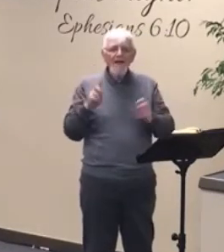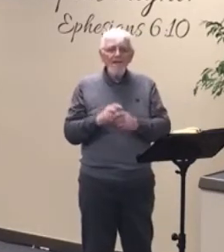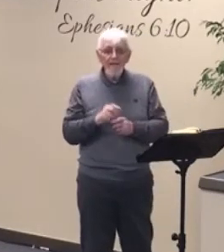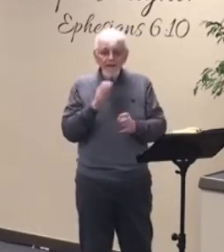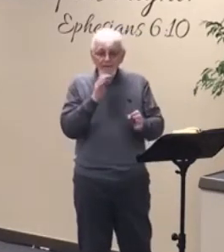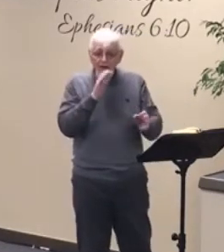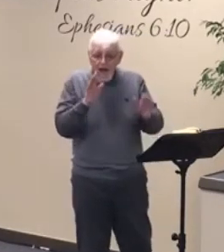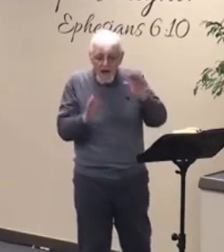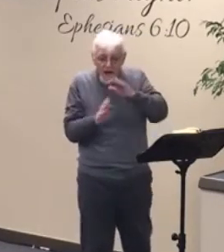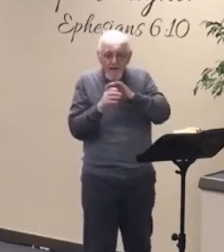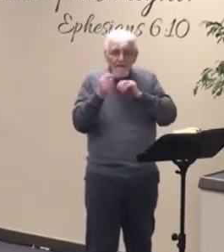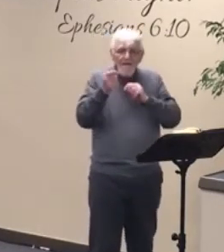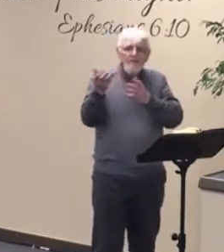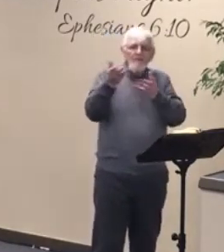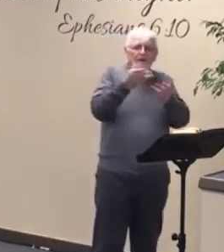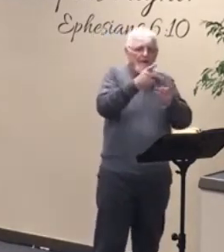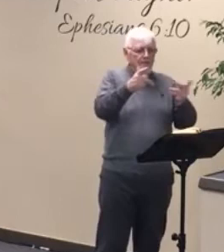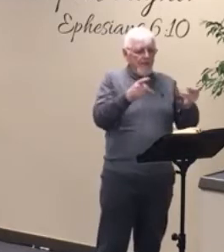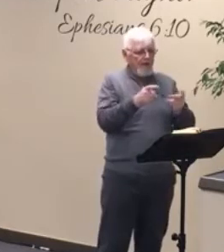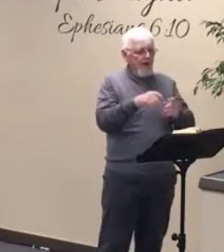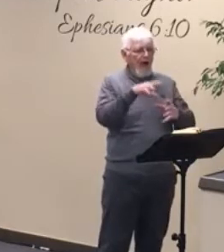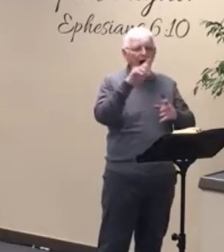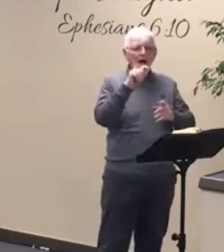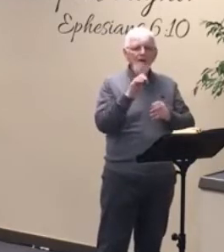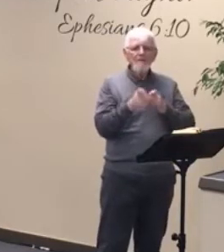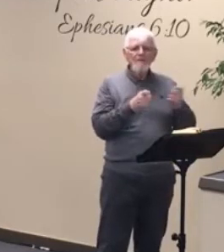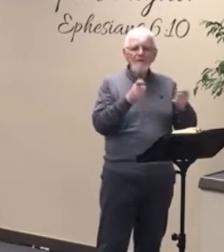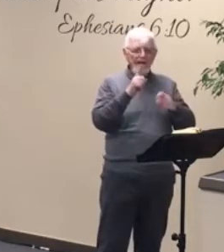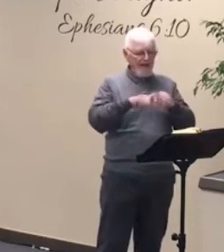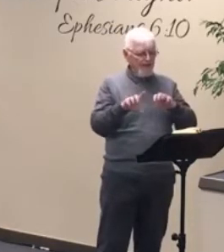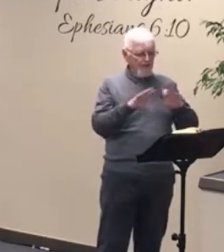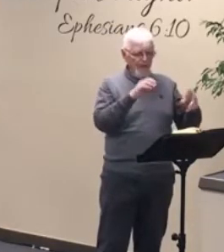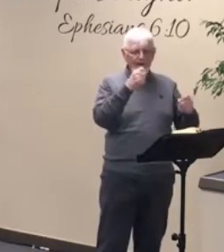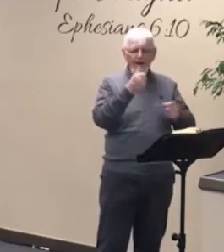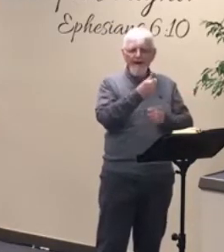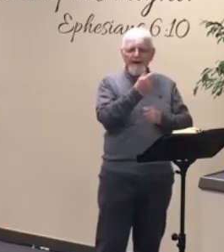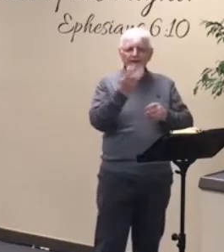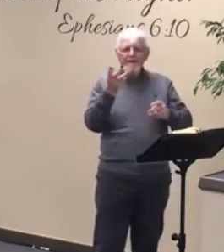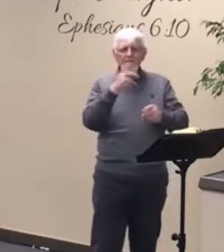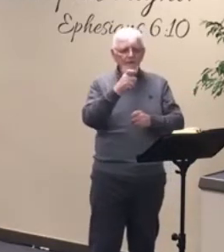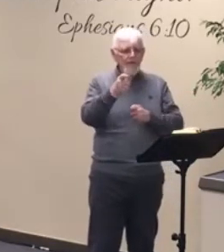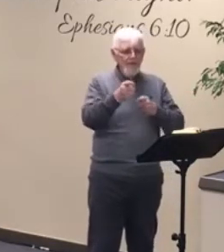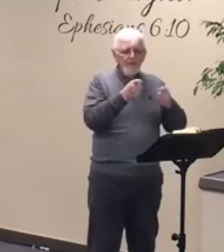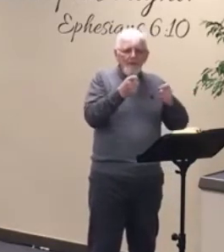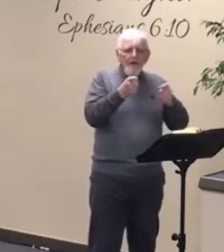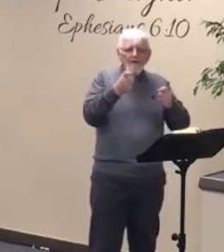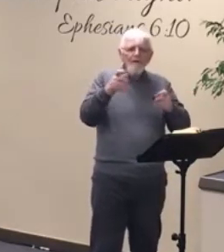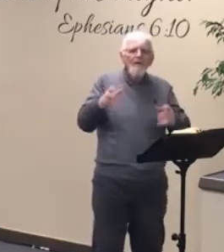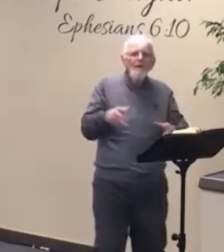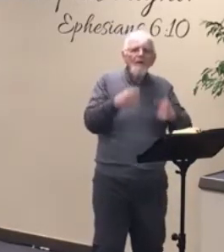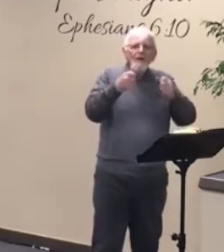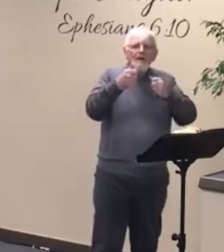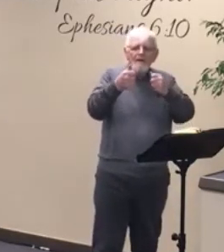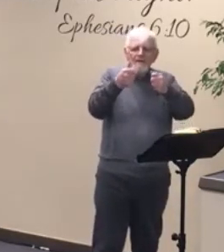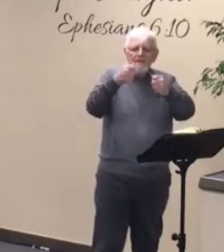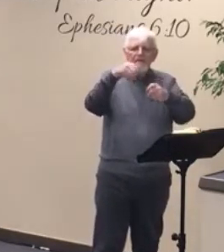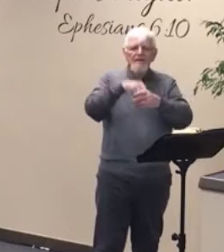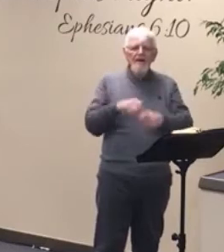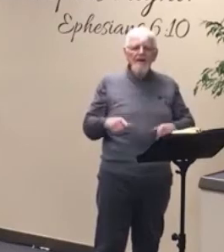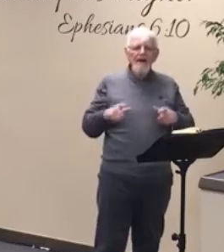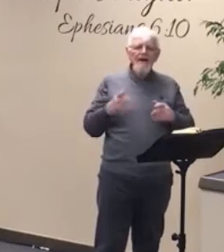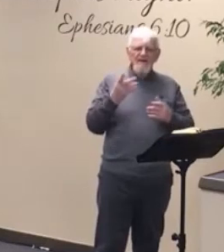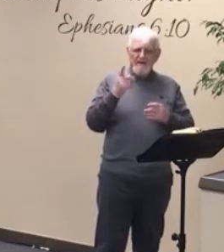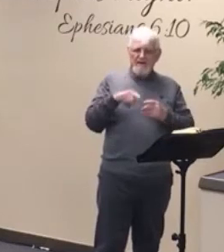He'll bring him to a place where he's out of control and can do nothing to regain the control of his life. What are you going to do to stop a famine?